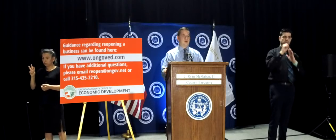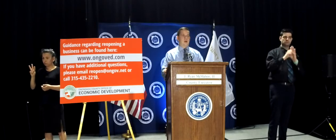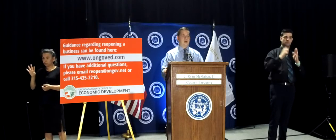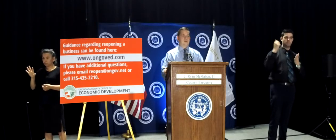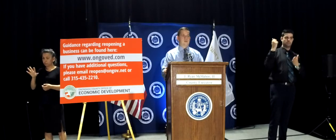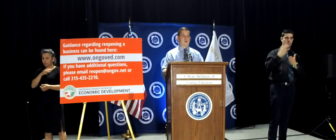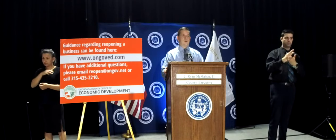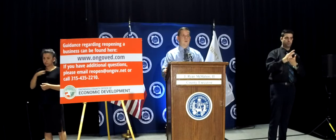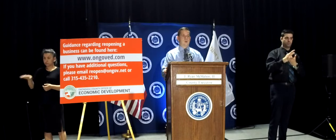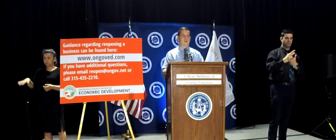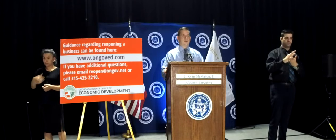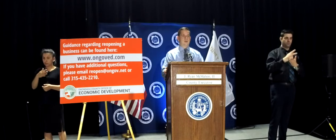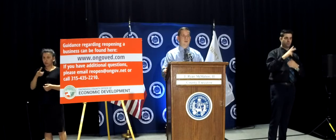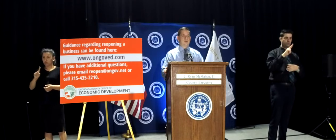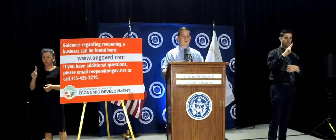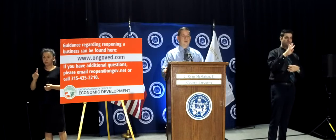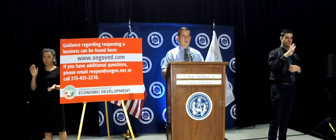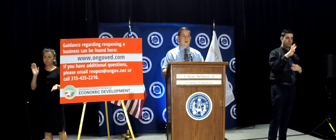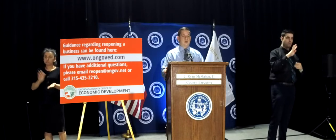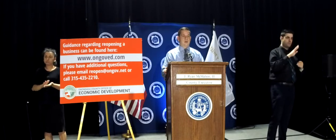stellar. So